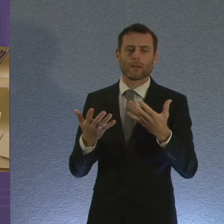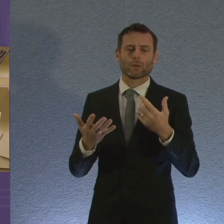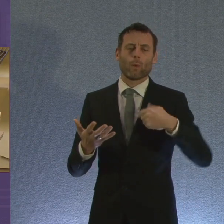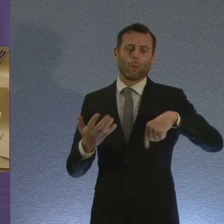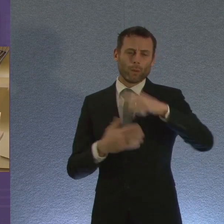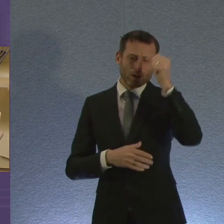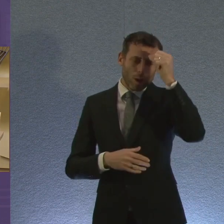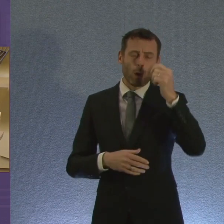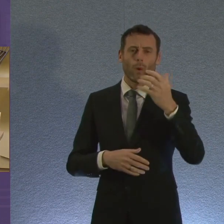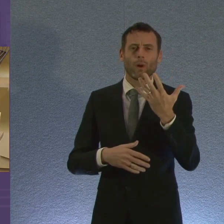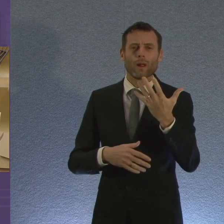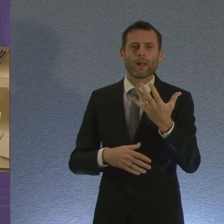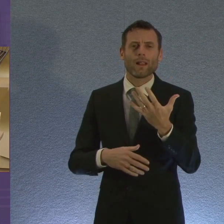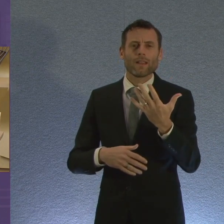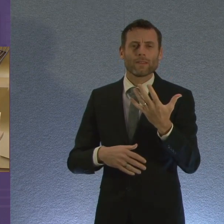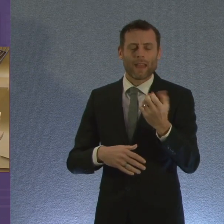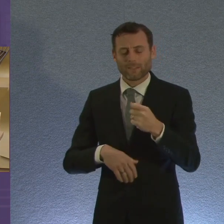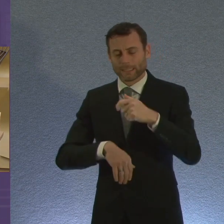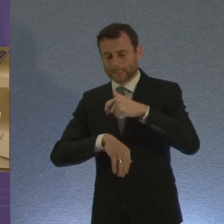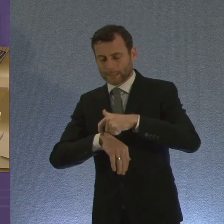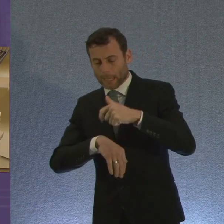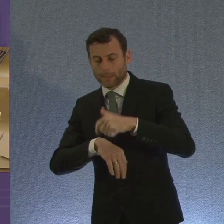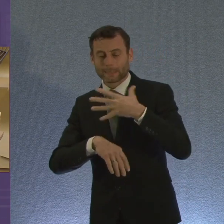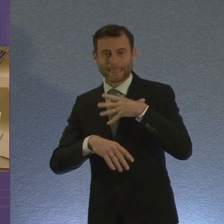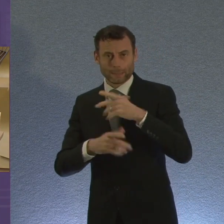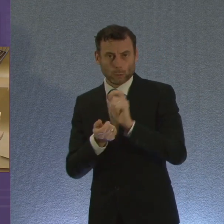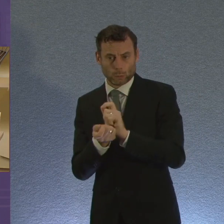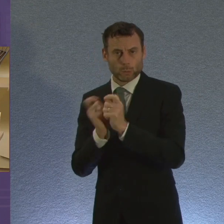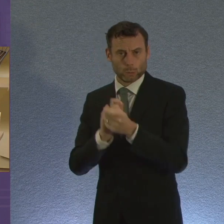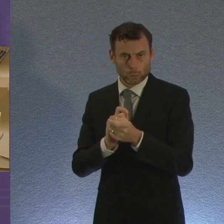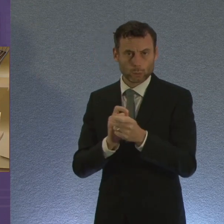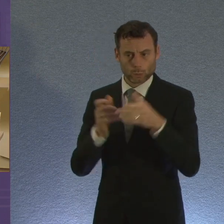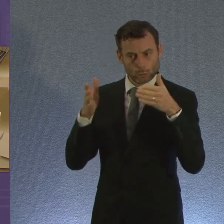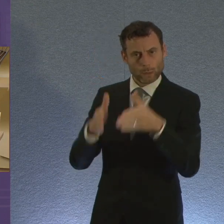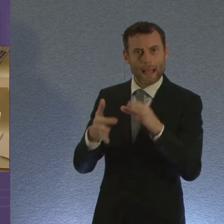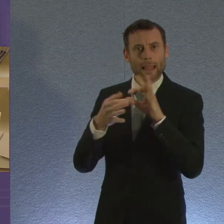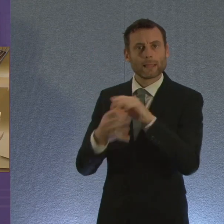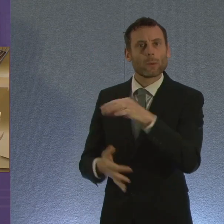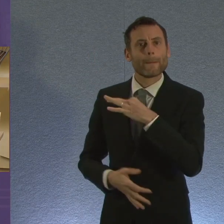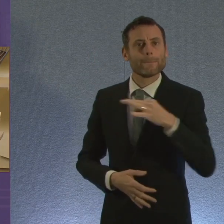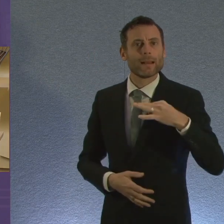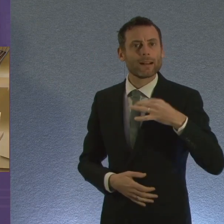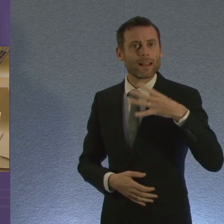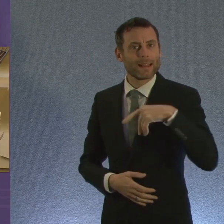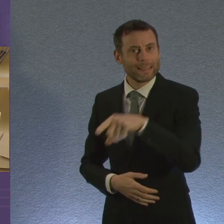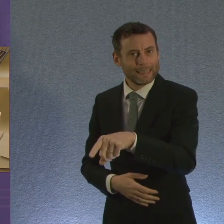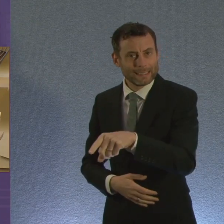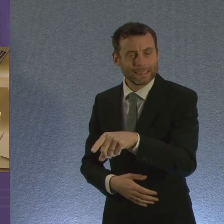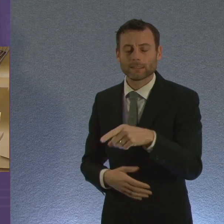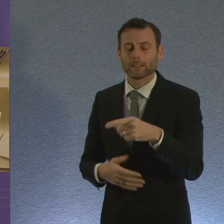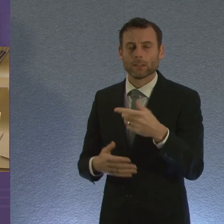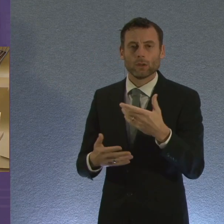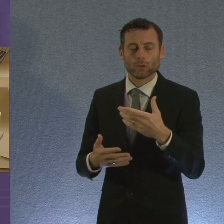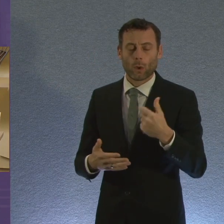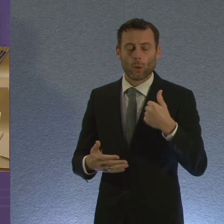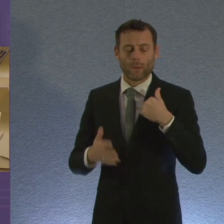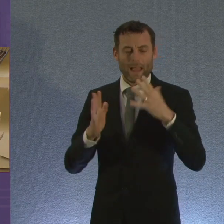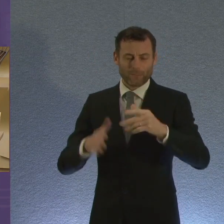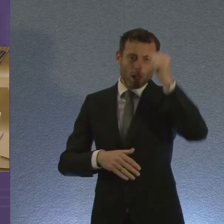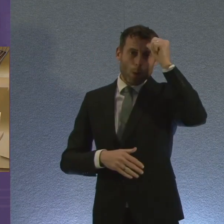which space within medical premises will have to be allocated to victims of the disease, and we will have to be able to